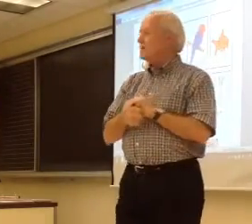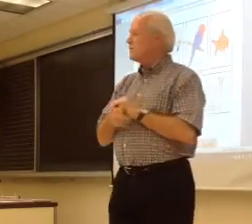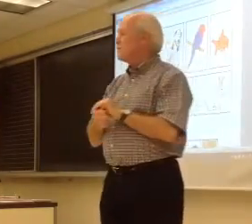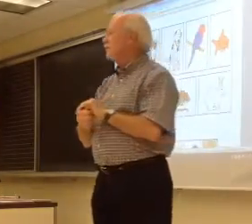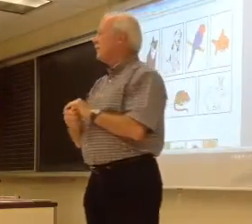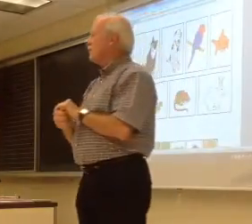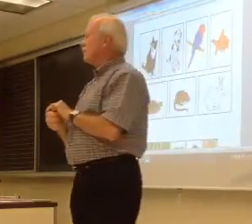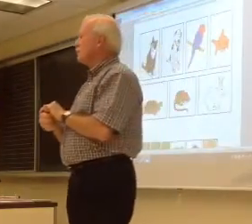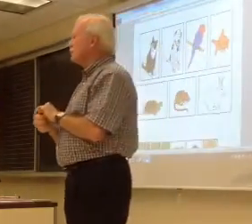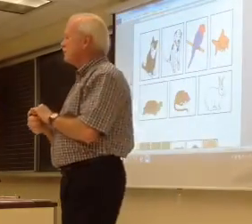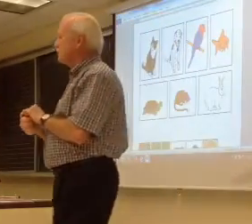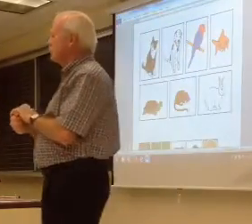turtle.